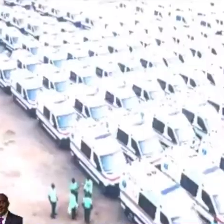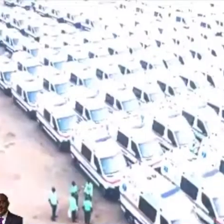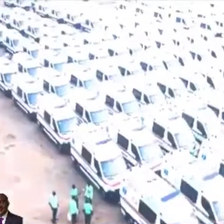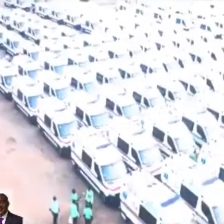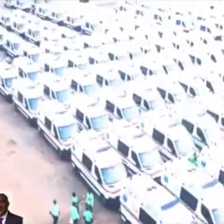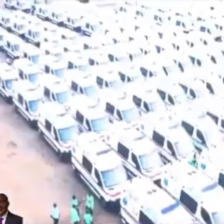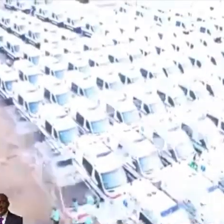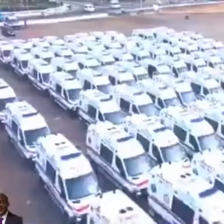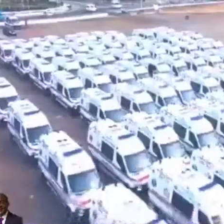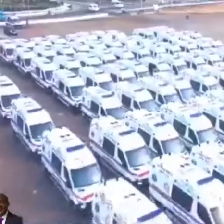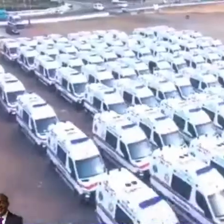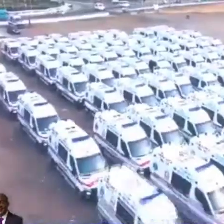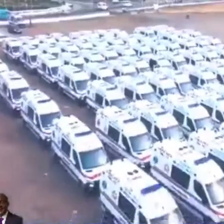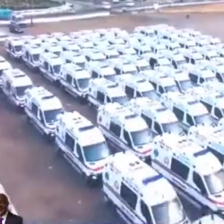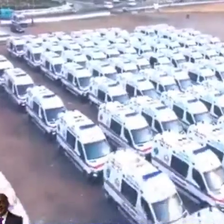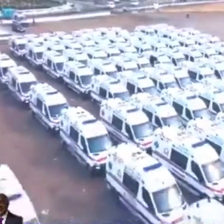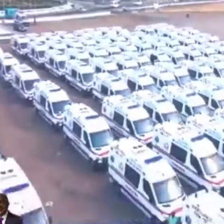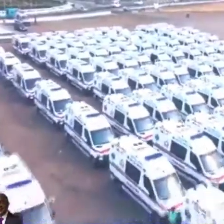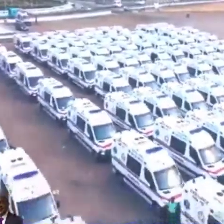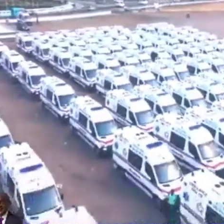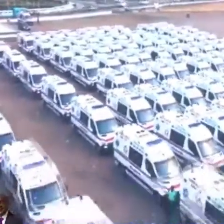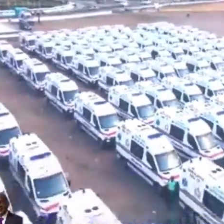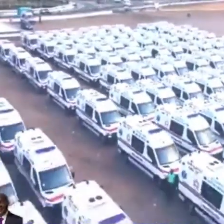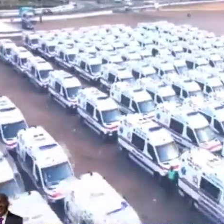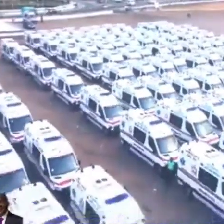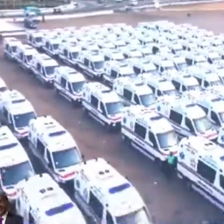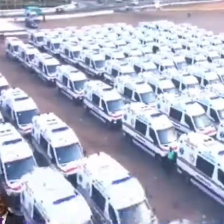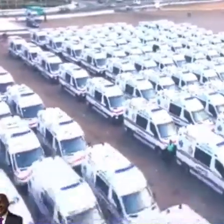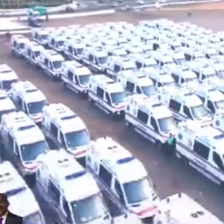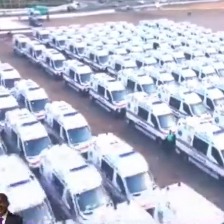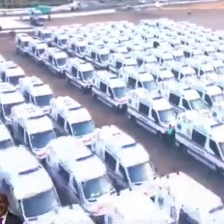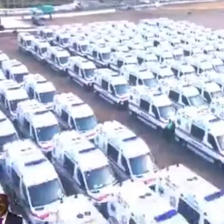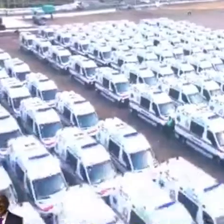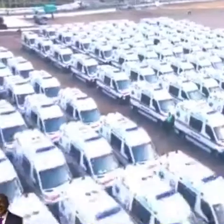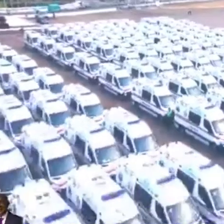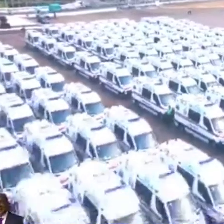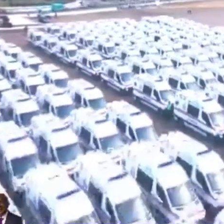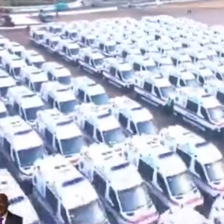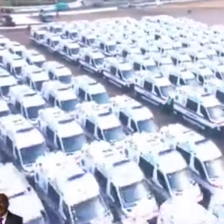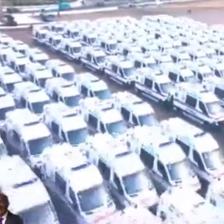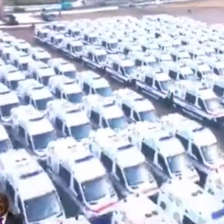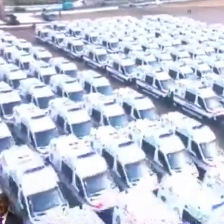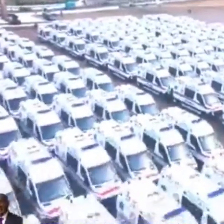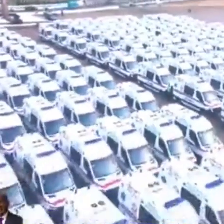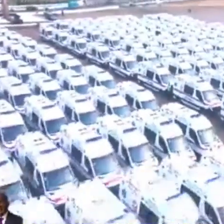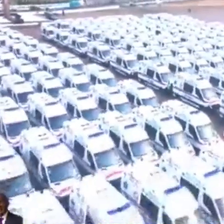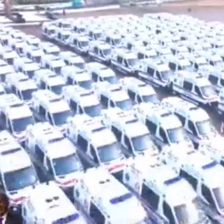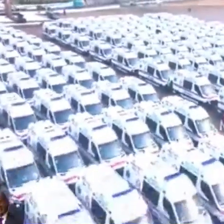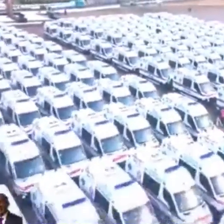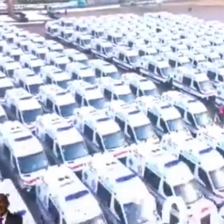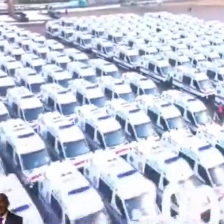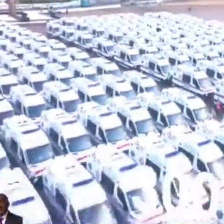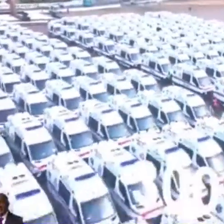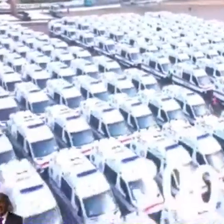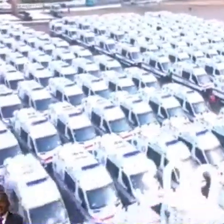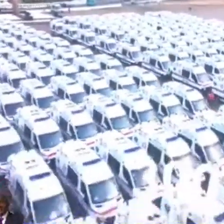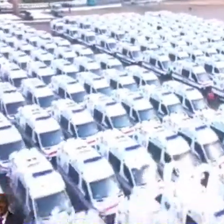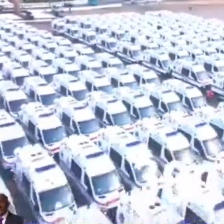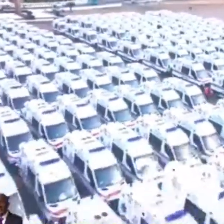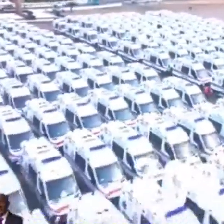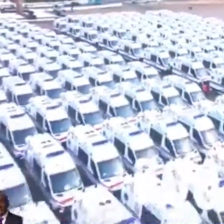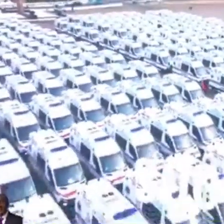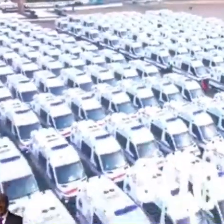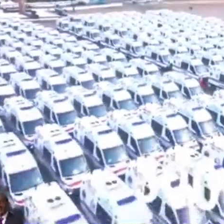And on the promise of enhancing emergency healthcare, the government has acquired and distributed 300 fully